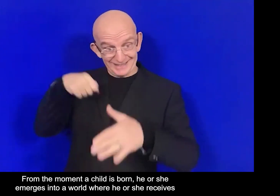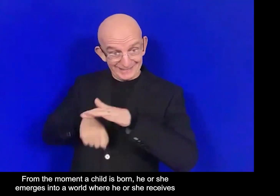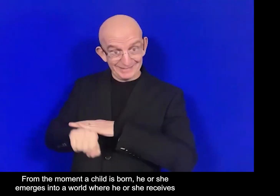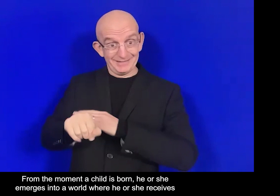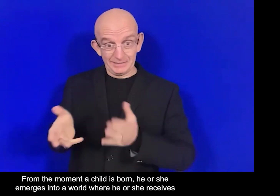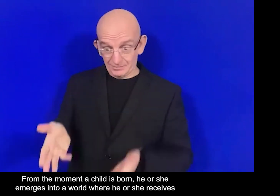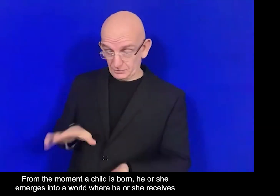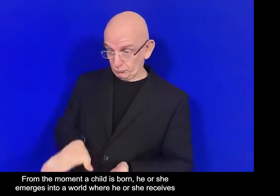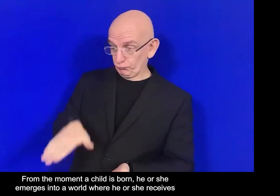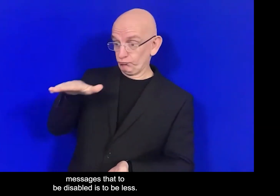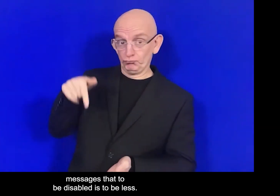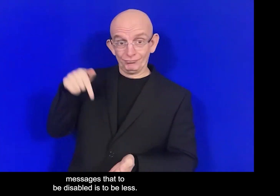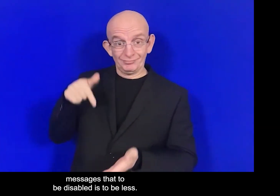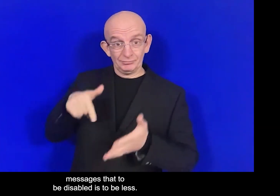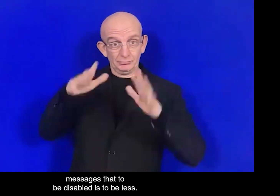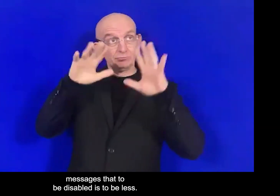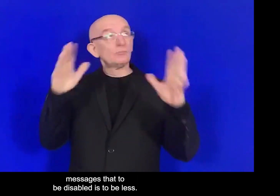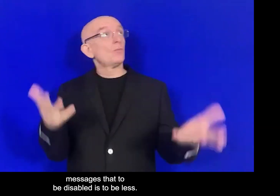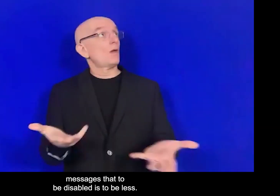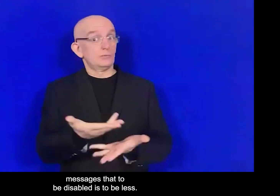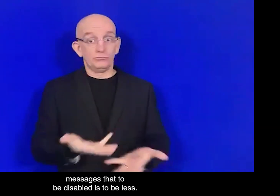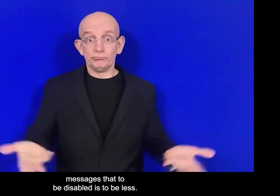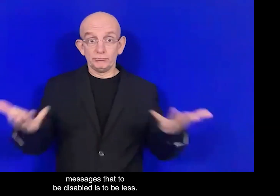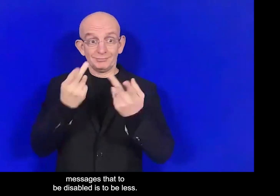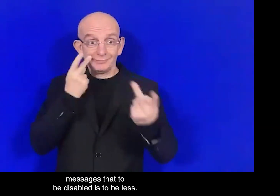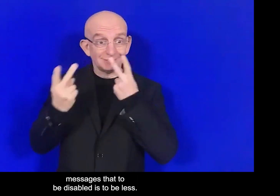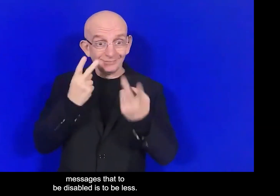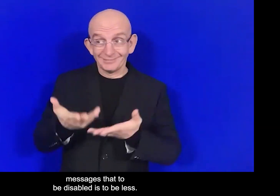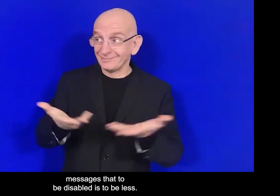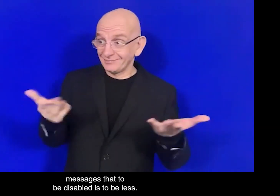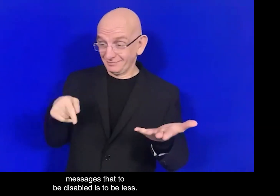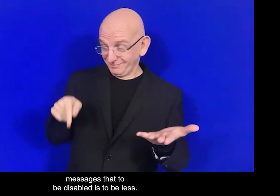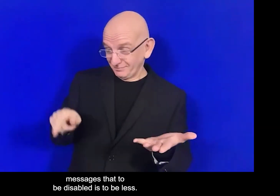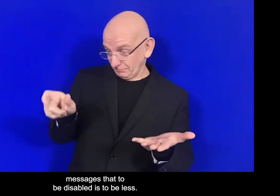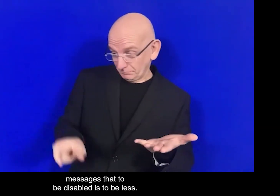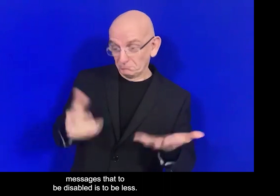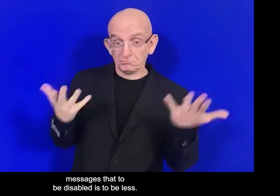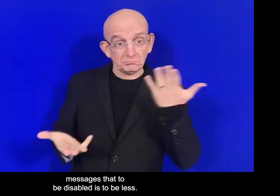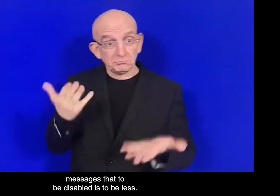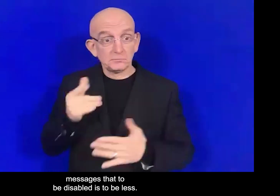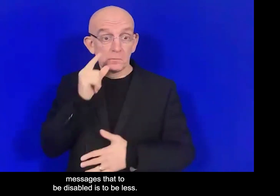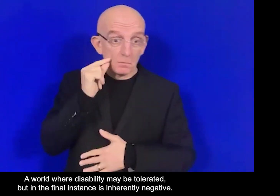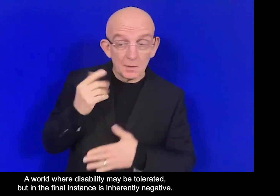she receives messages that to be disabled is to be less